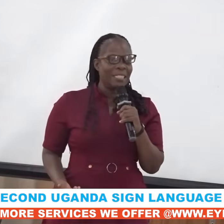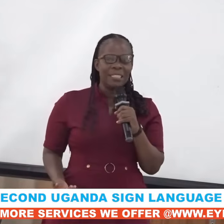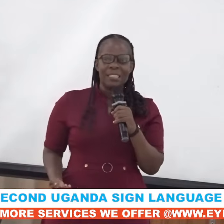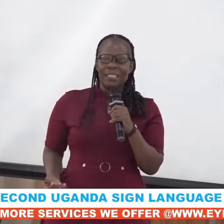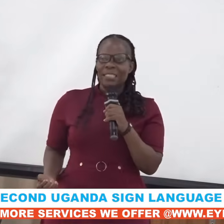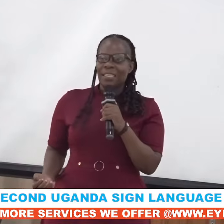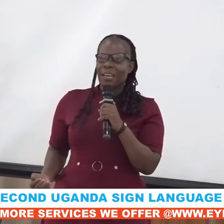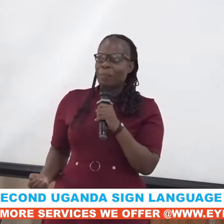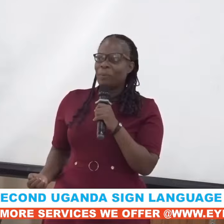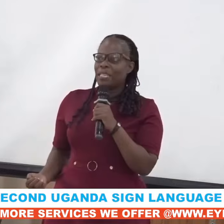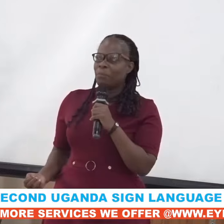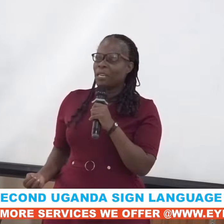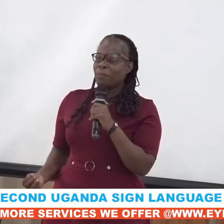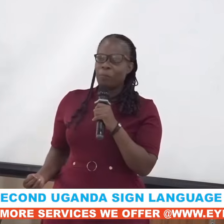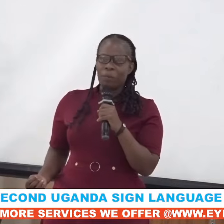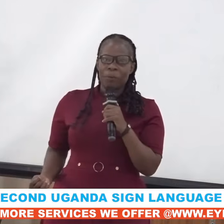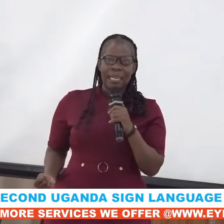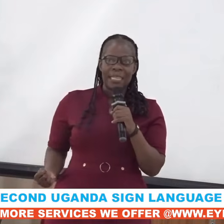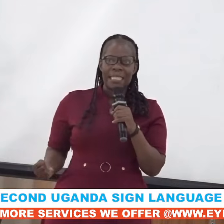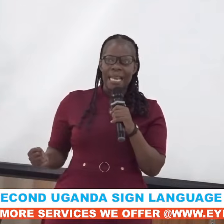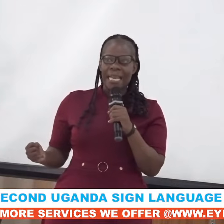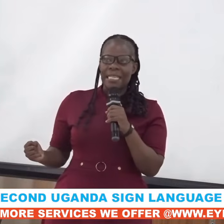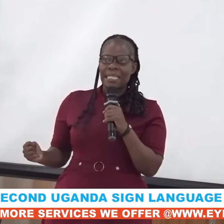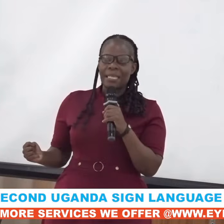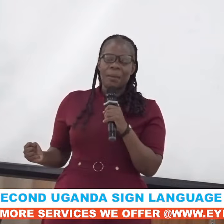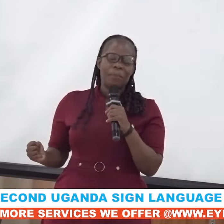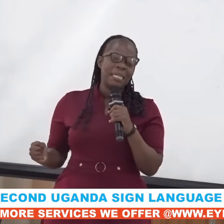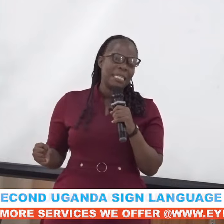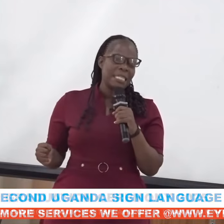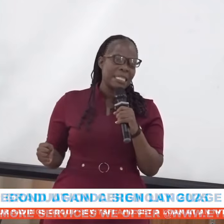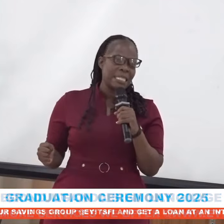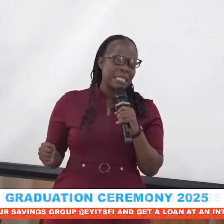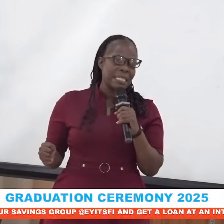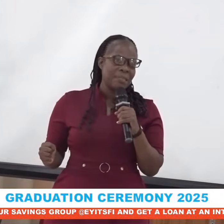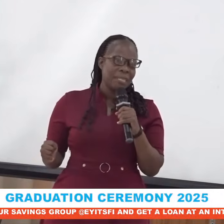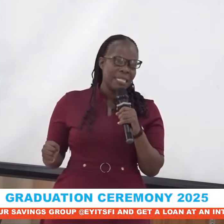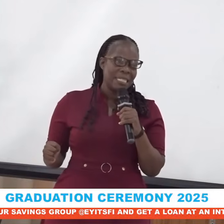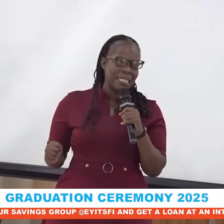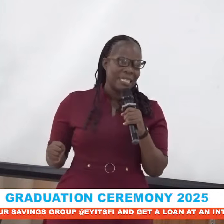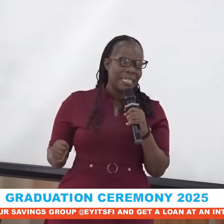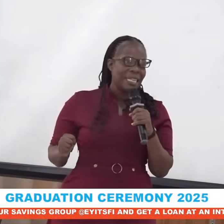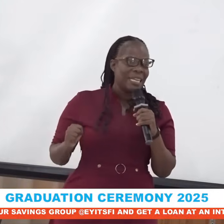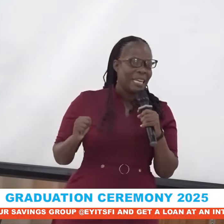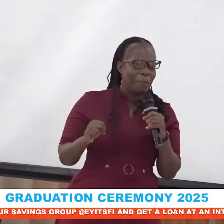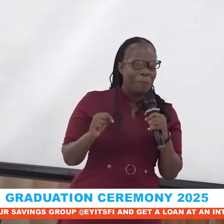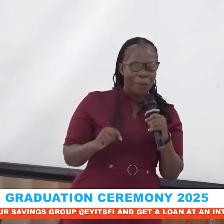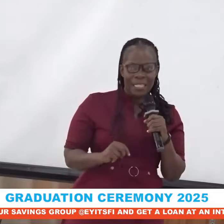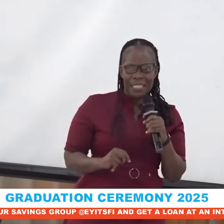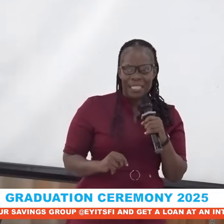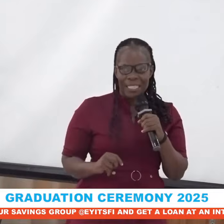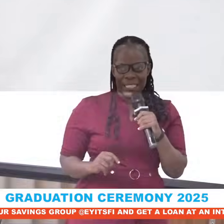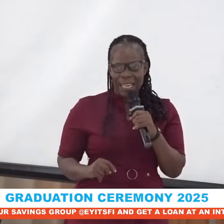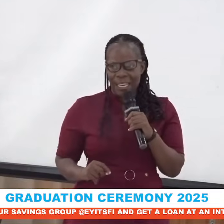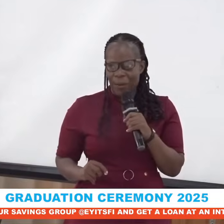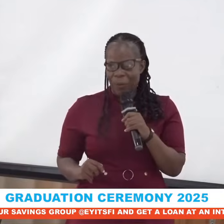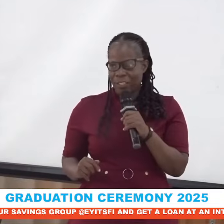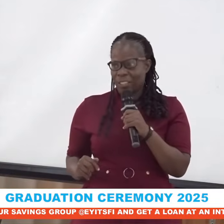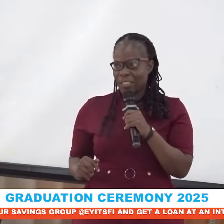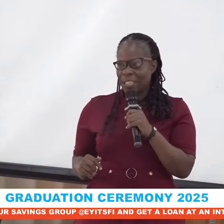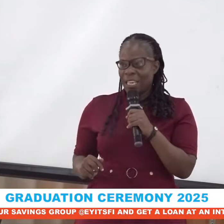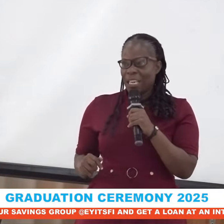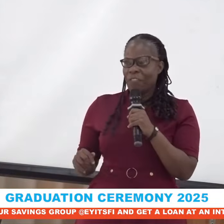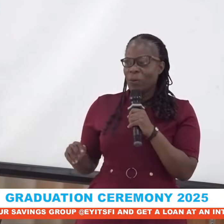again. Please bring more people. Like they said, please, please, keep practicing sign